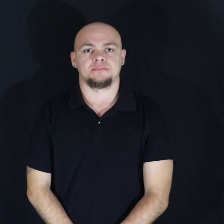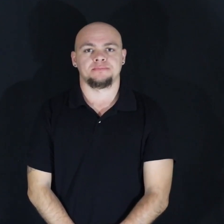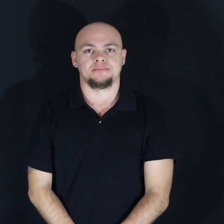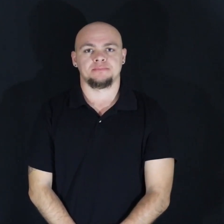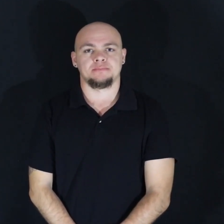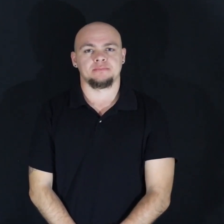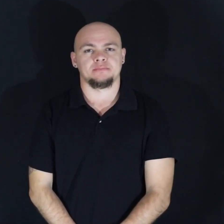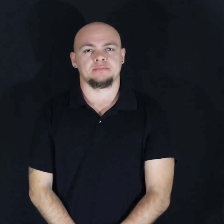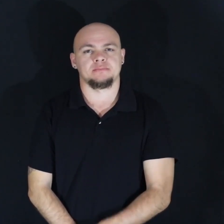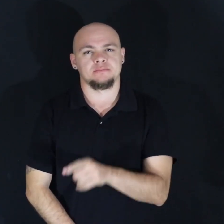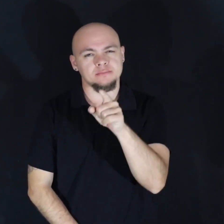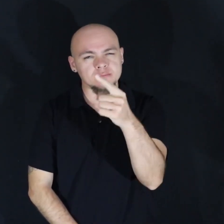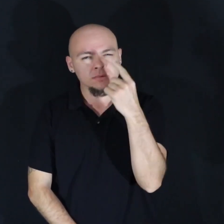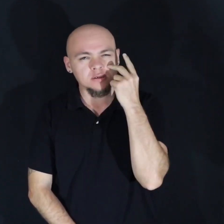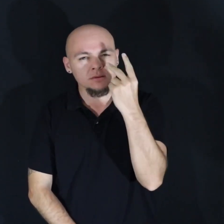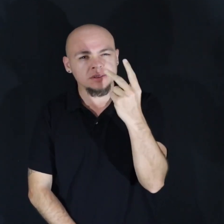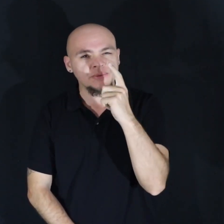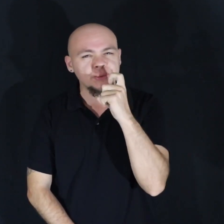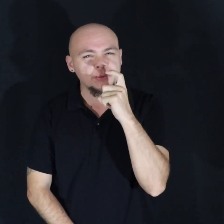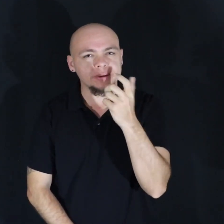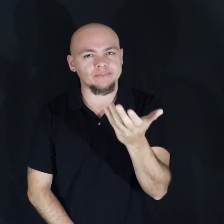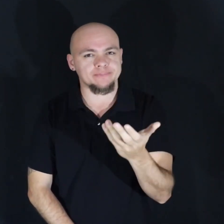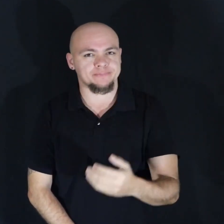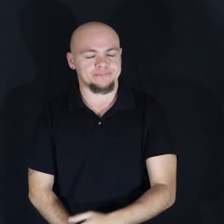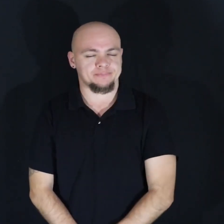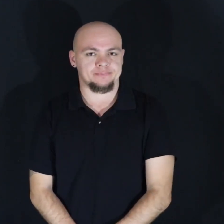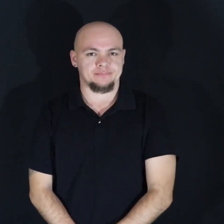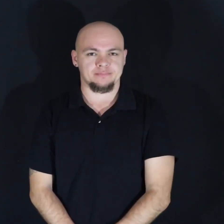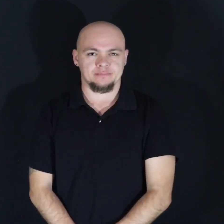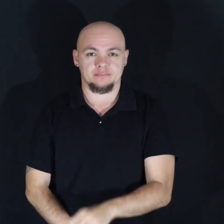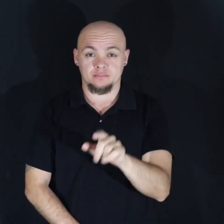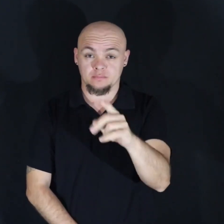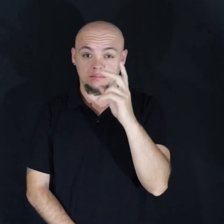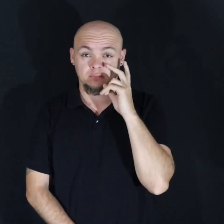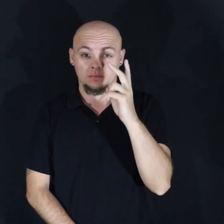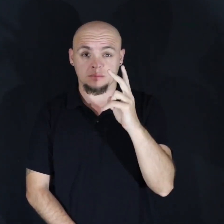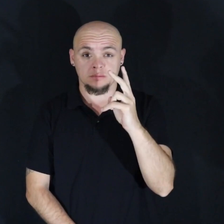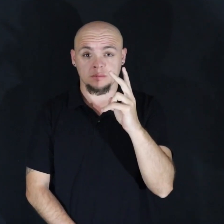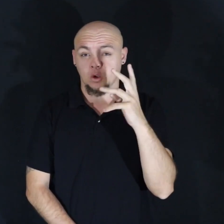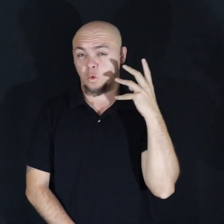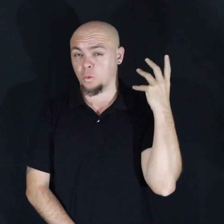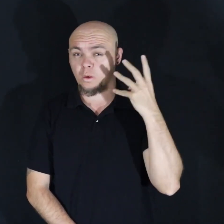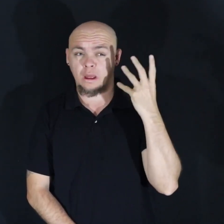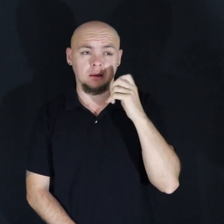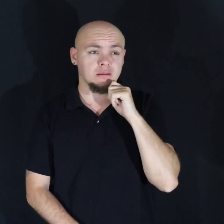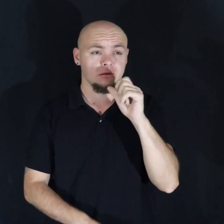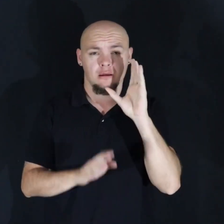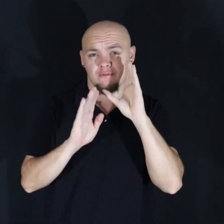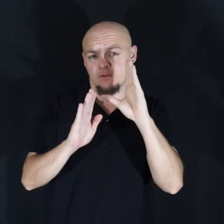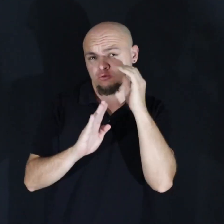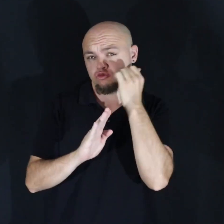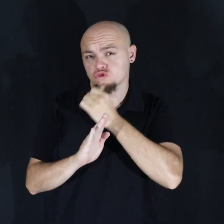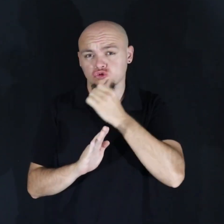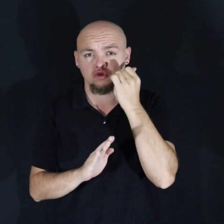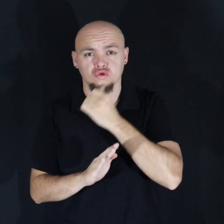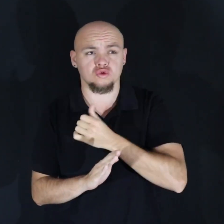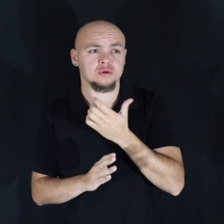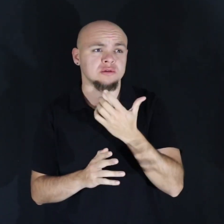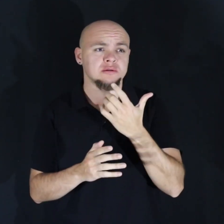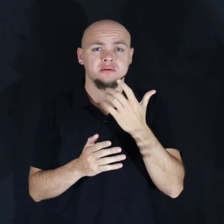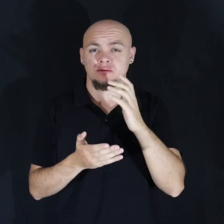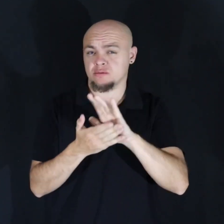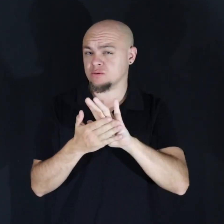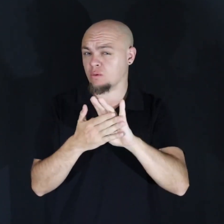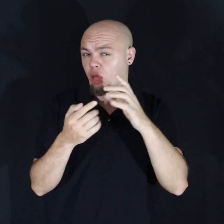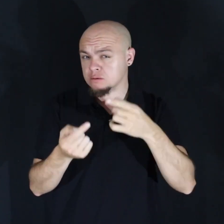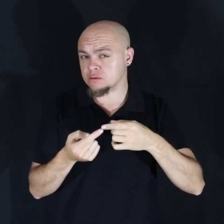Who do you see? Do you see a wild, unfocused girl who probably struggled in